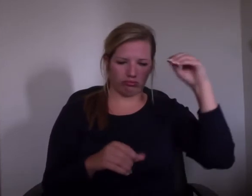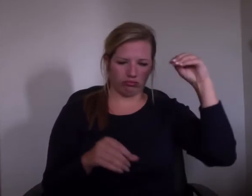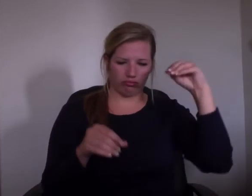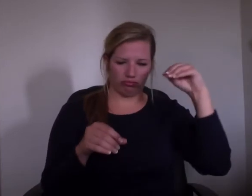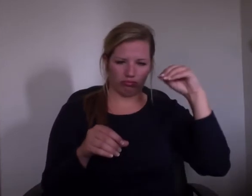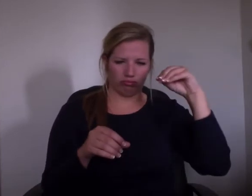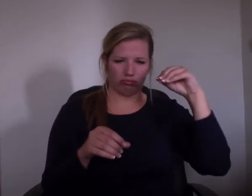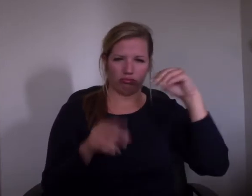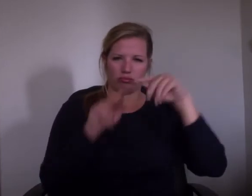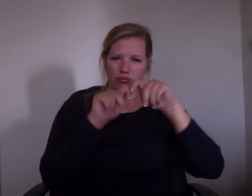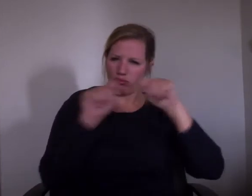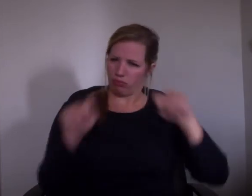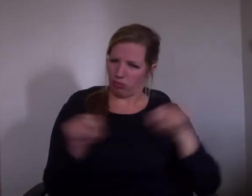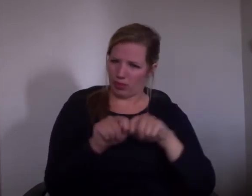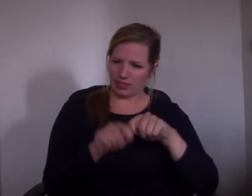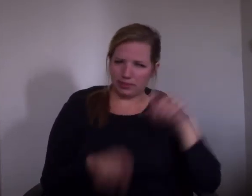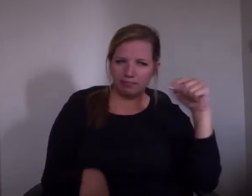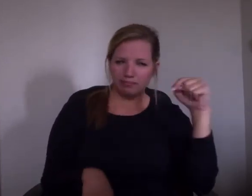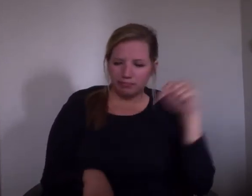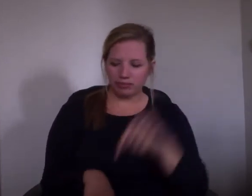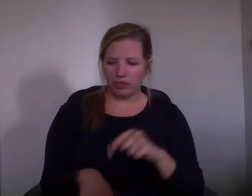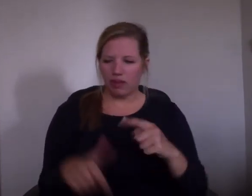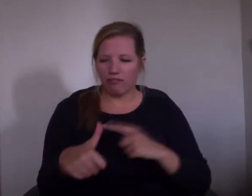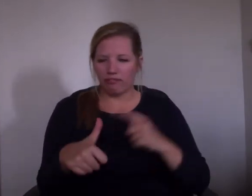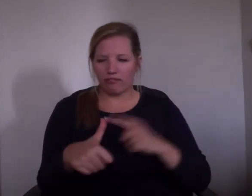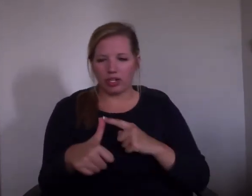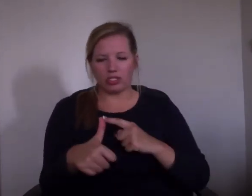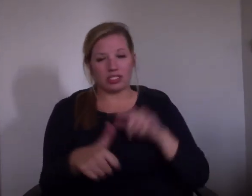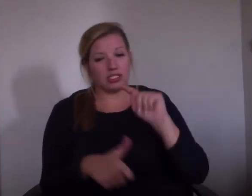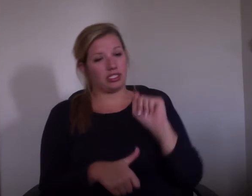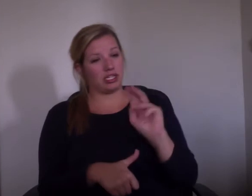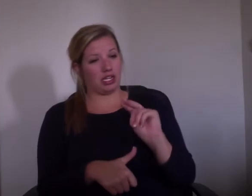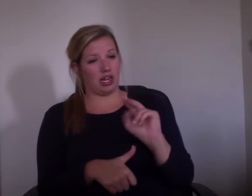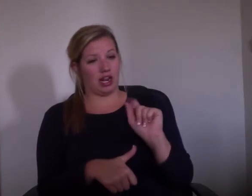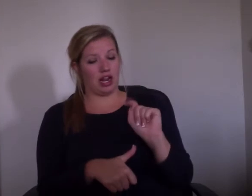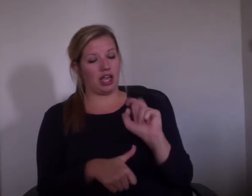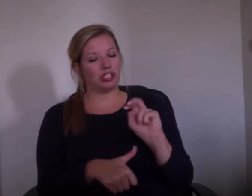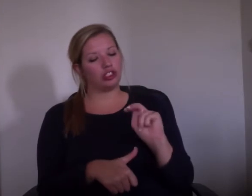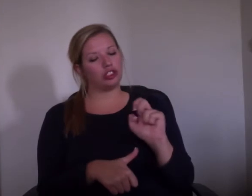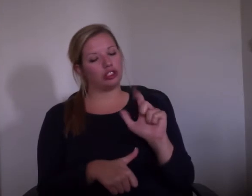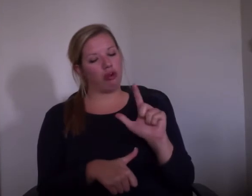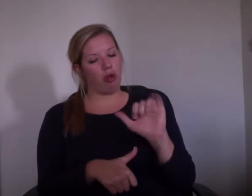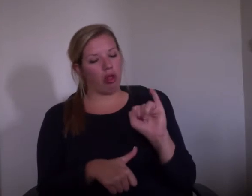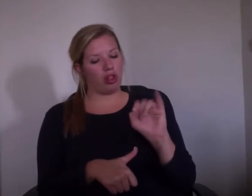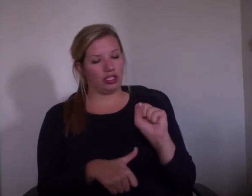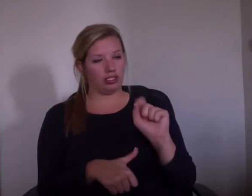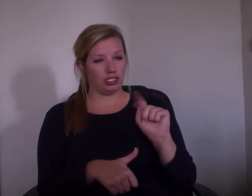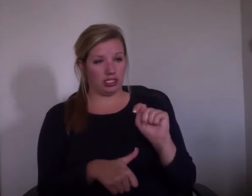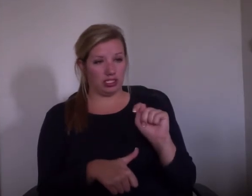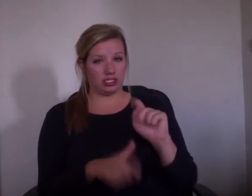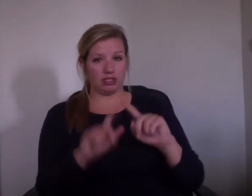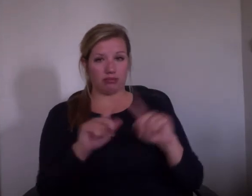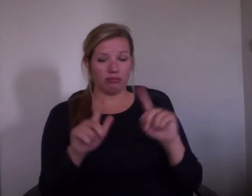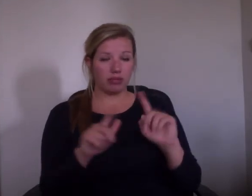and foremost a Vietnamese nationalist, that he had a nationalist movement to liberate Vietnam